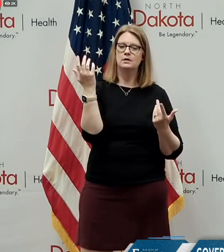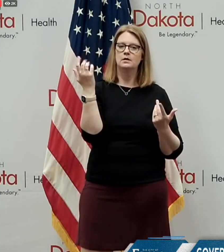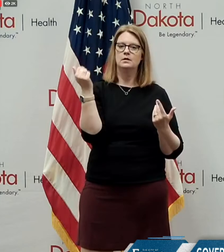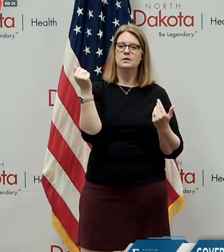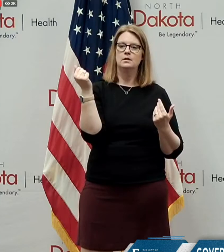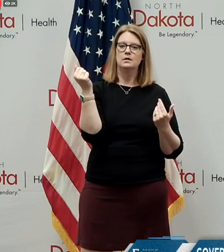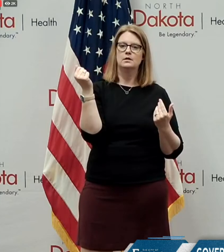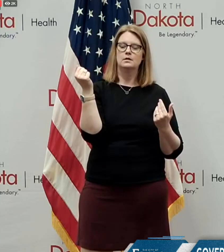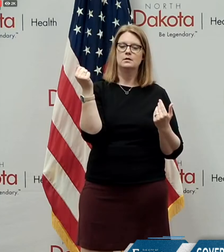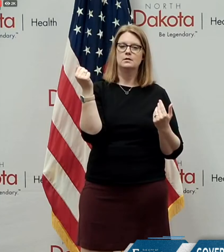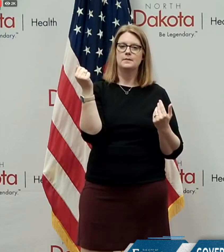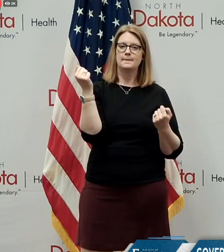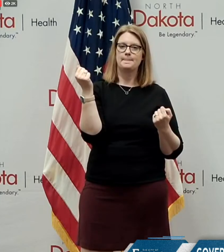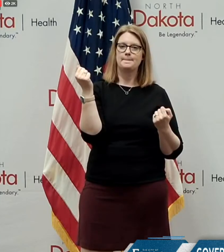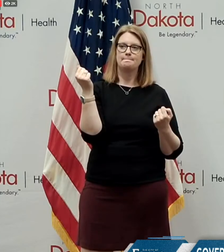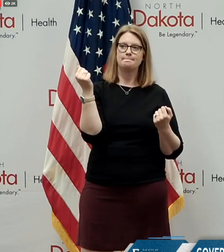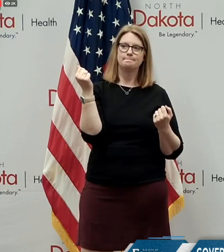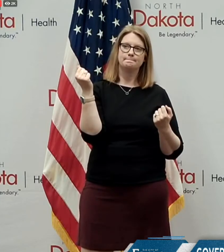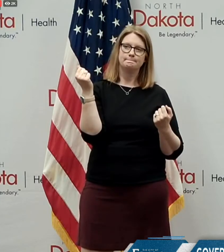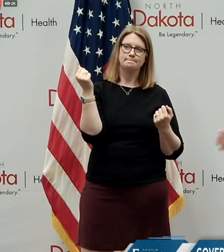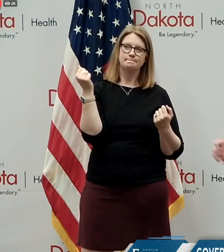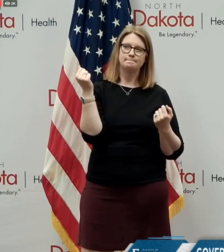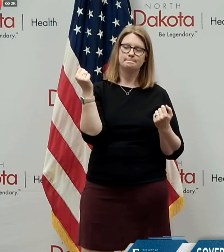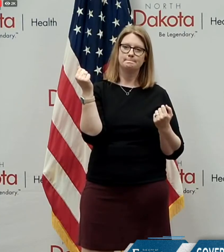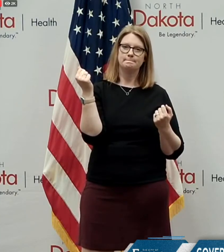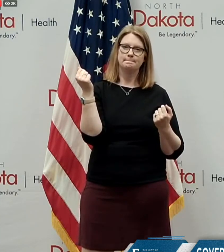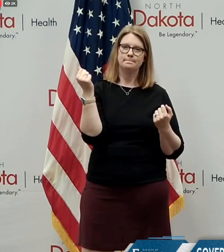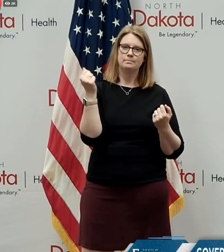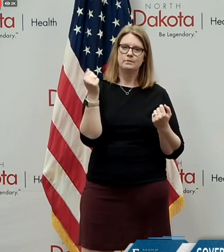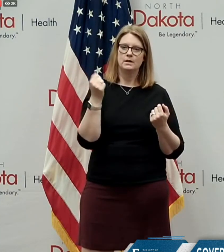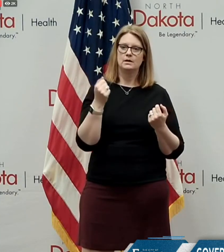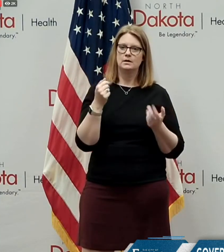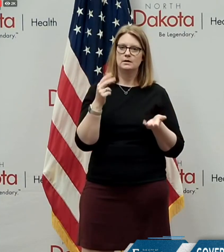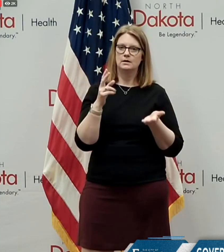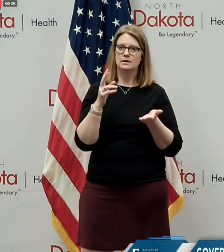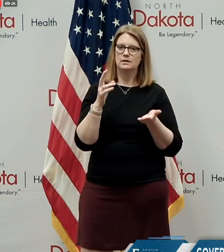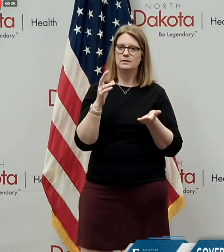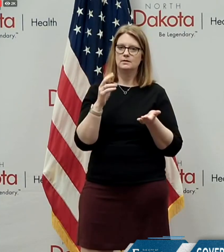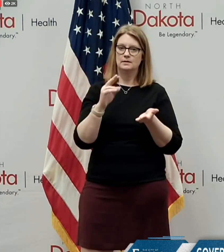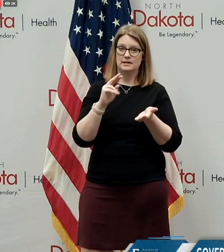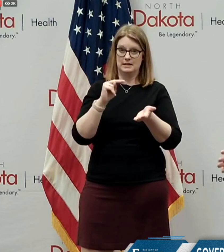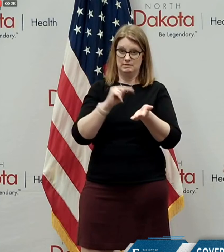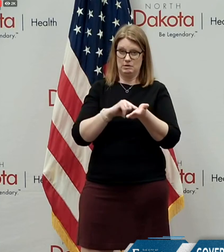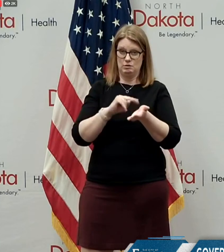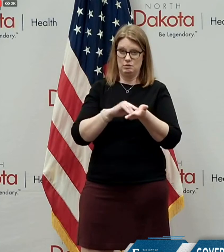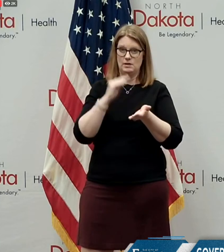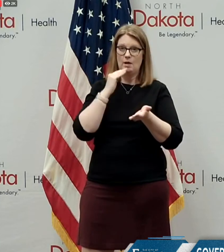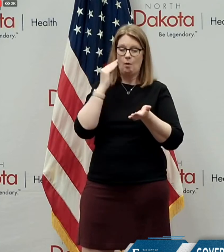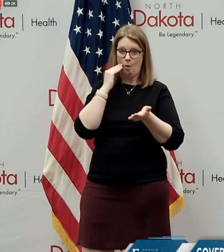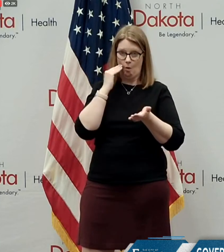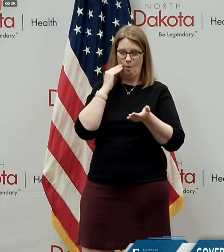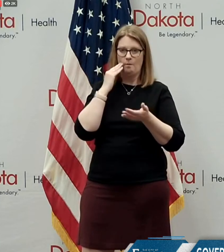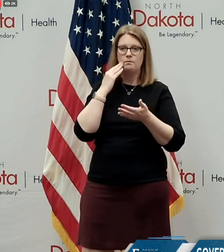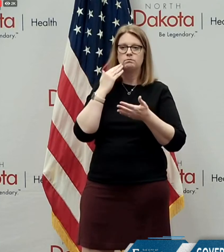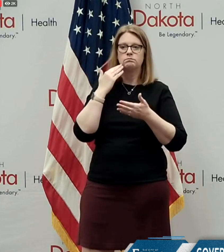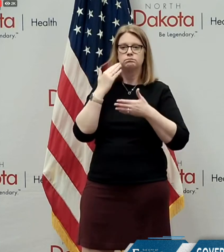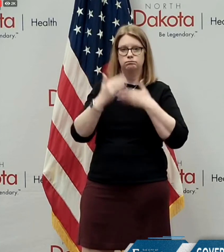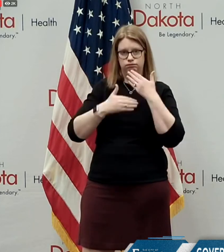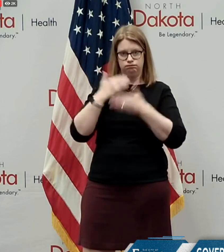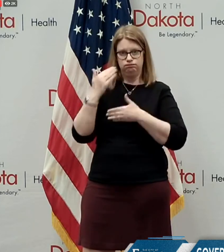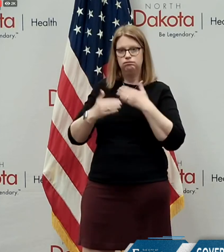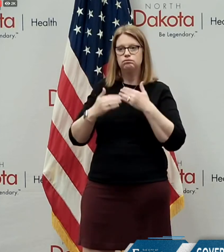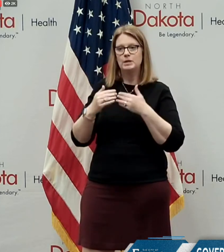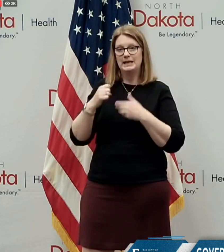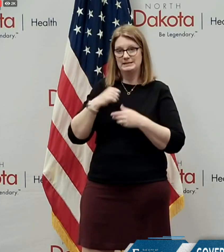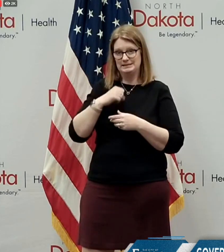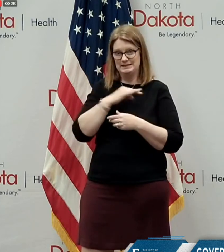where say as we start to get through the nursing home thing, and we're talking about testing staff on a weekly